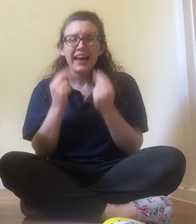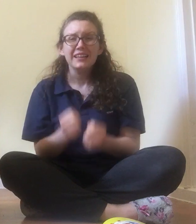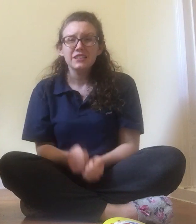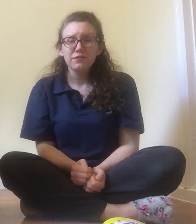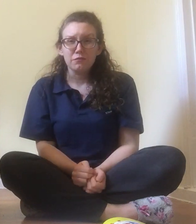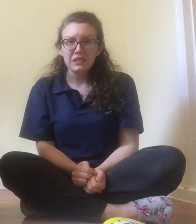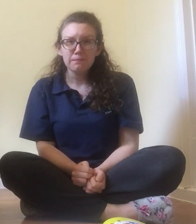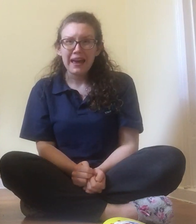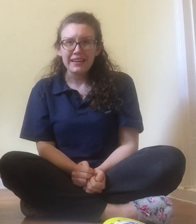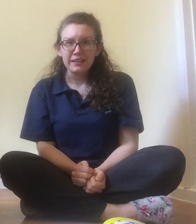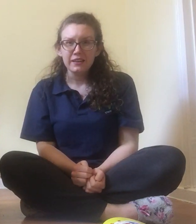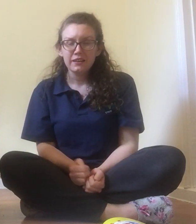From Spain,